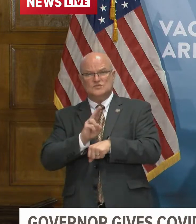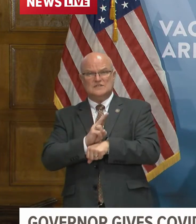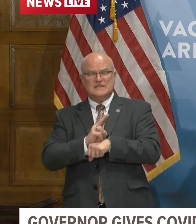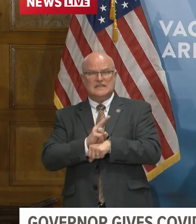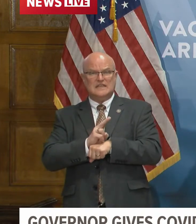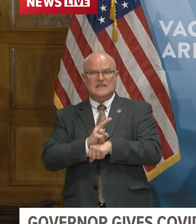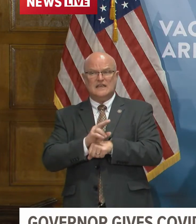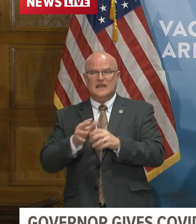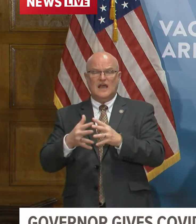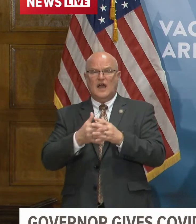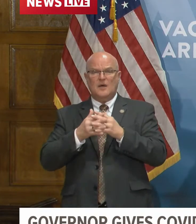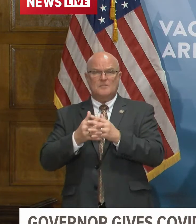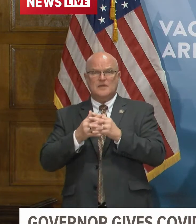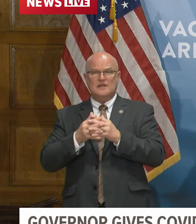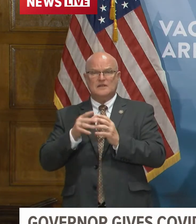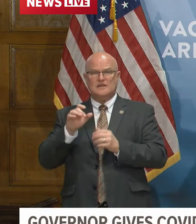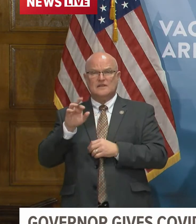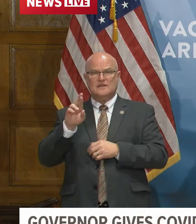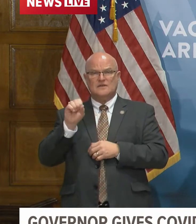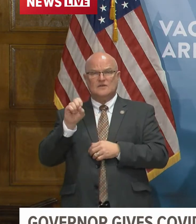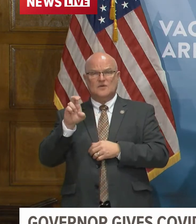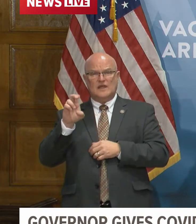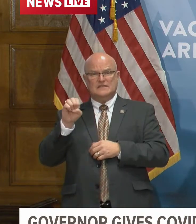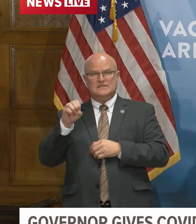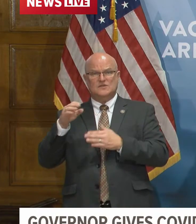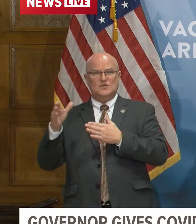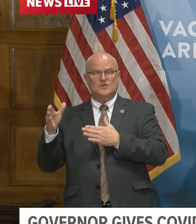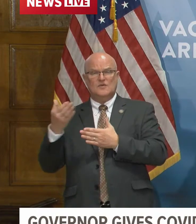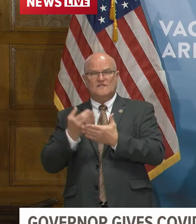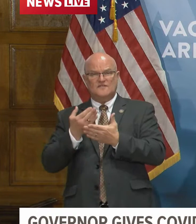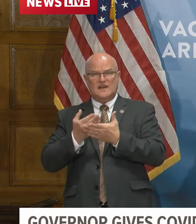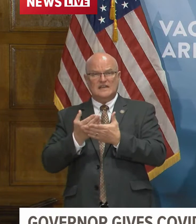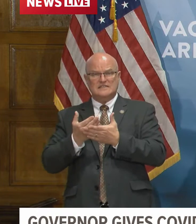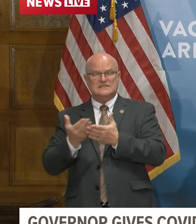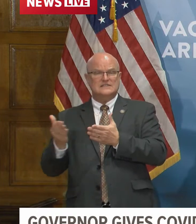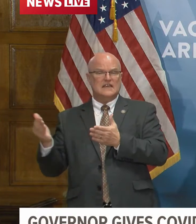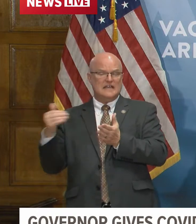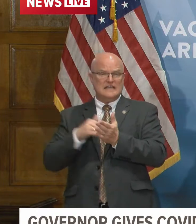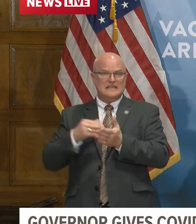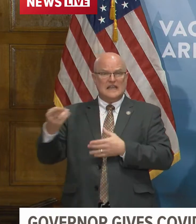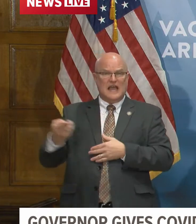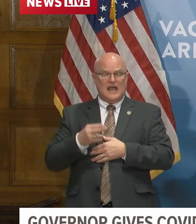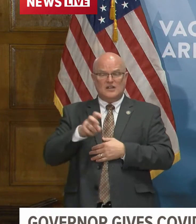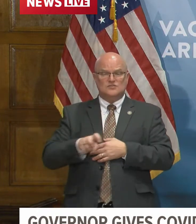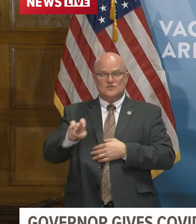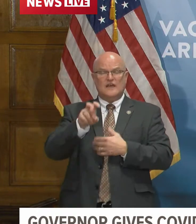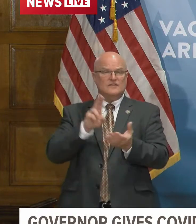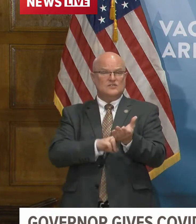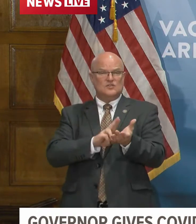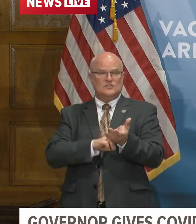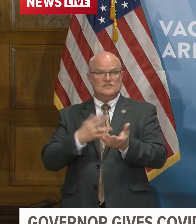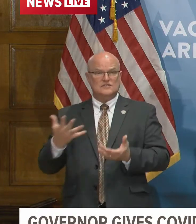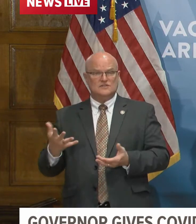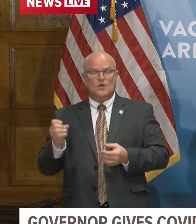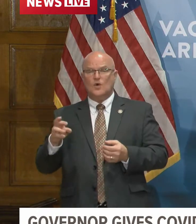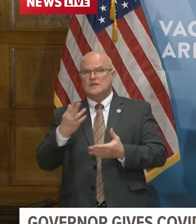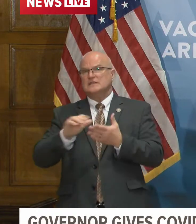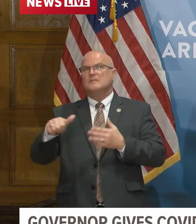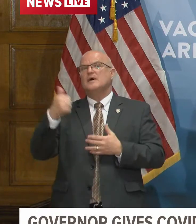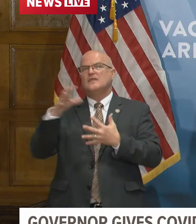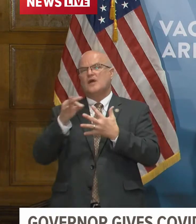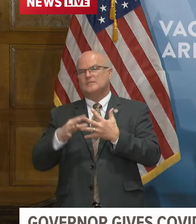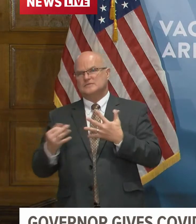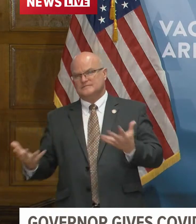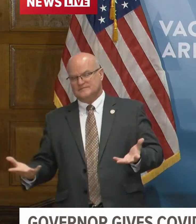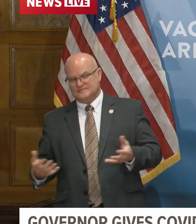American Rescue Plan funds again to hire traveling nurses? Or is there some other